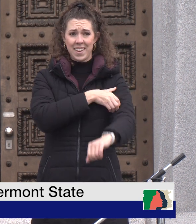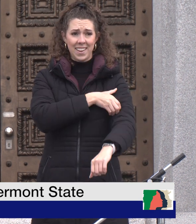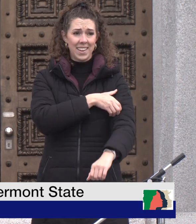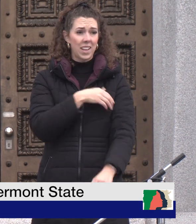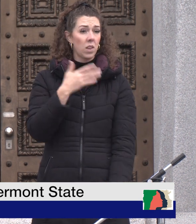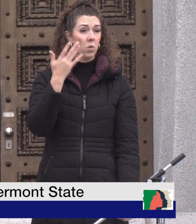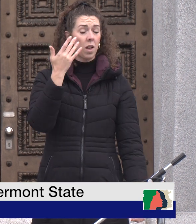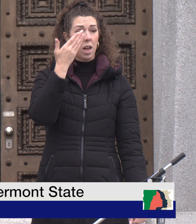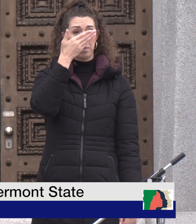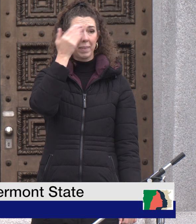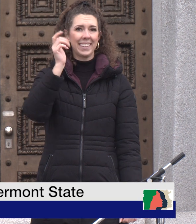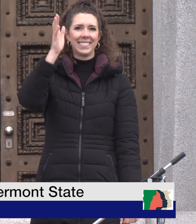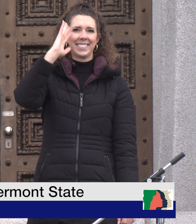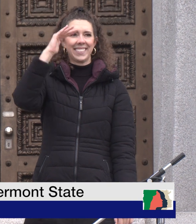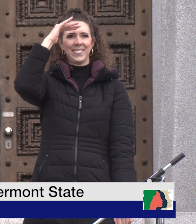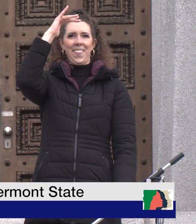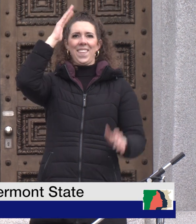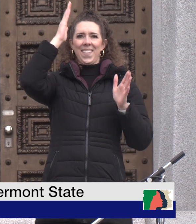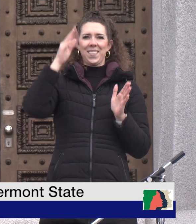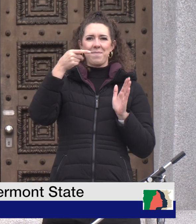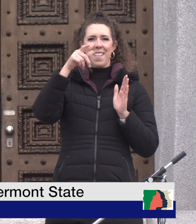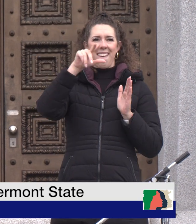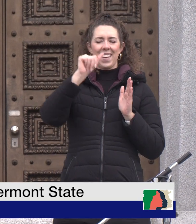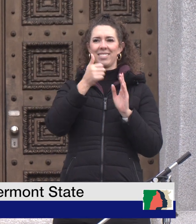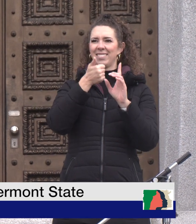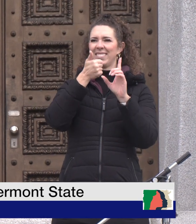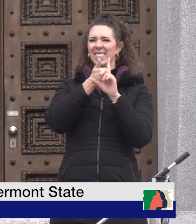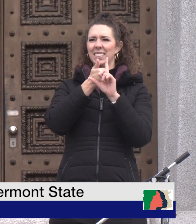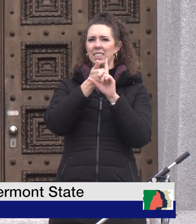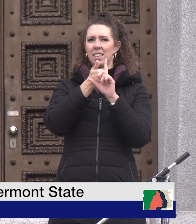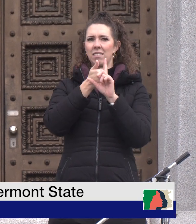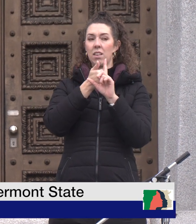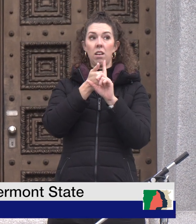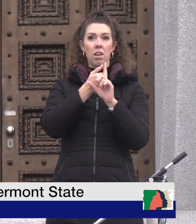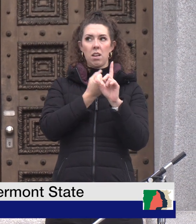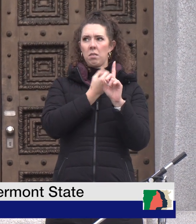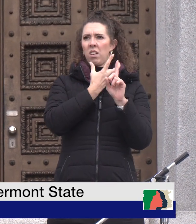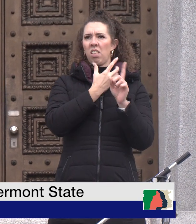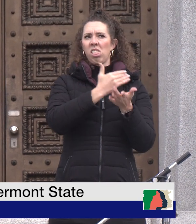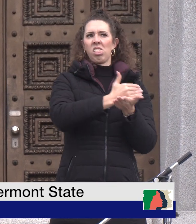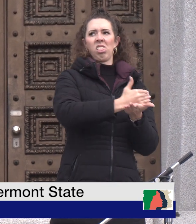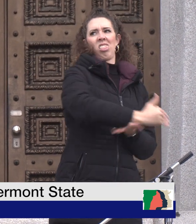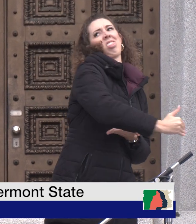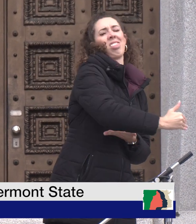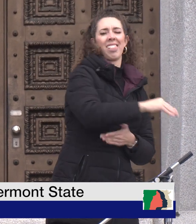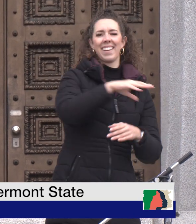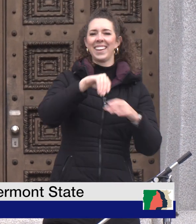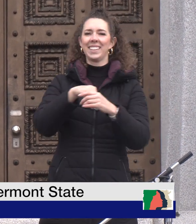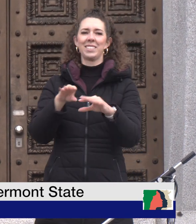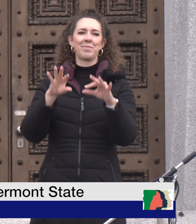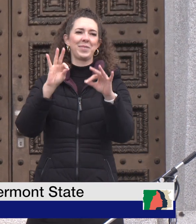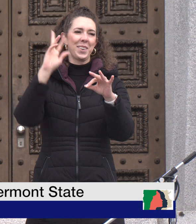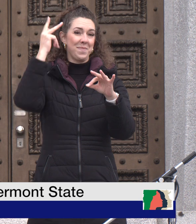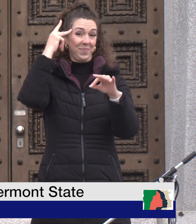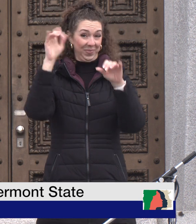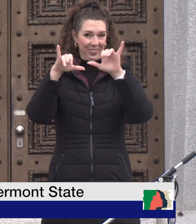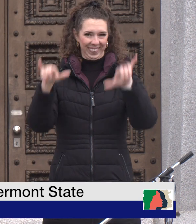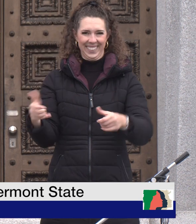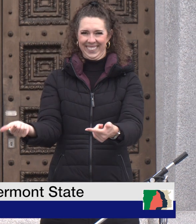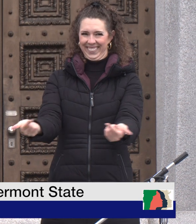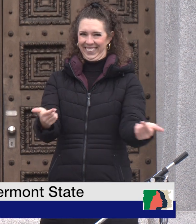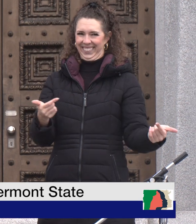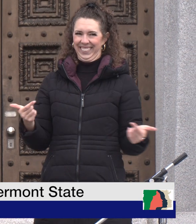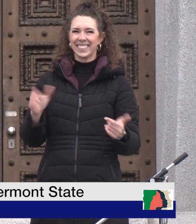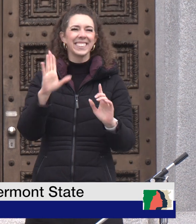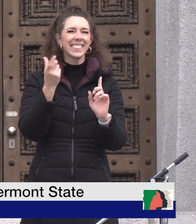Because Plato himself made a specific point to exclude it from his ideal political system. But I think